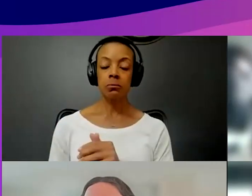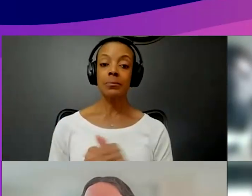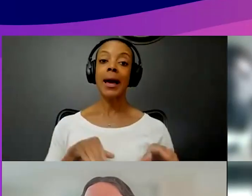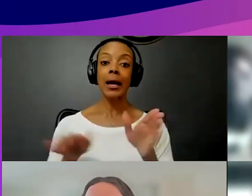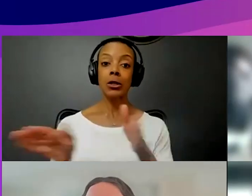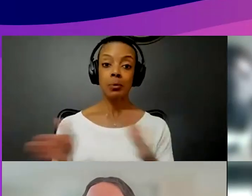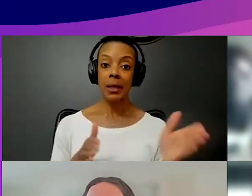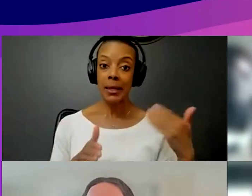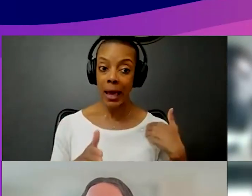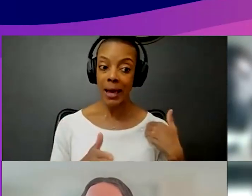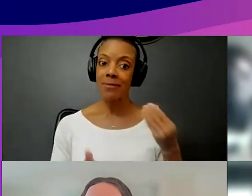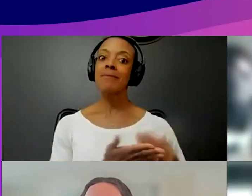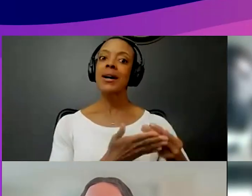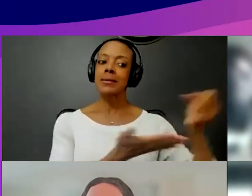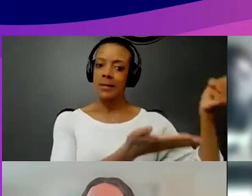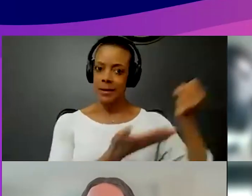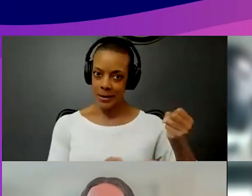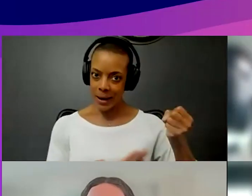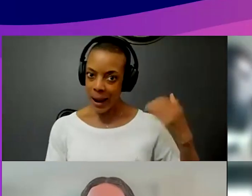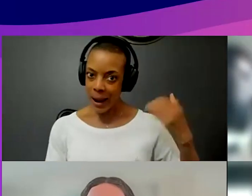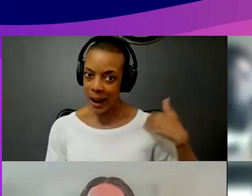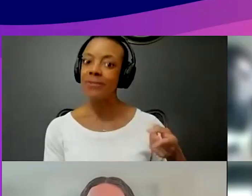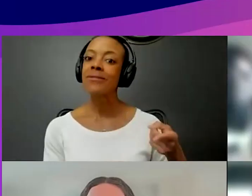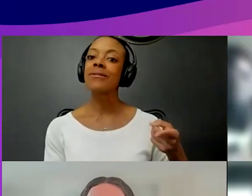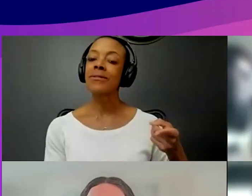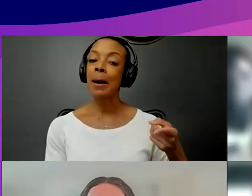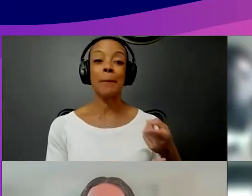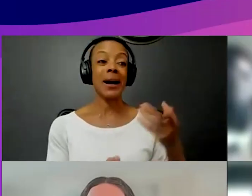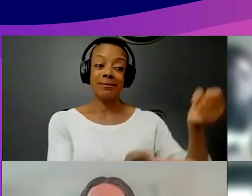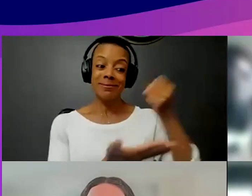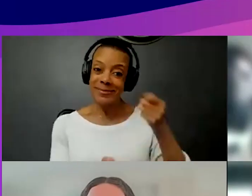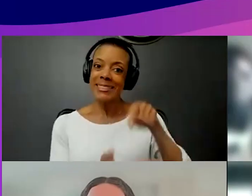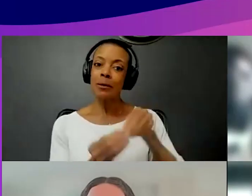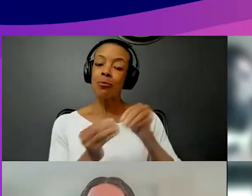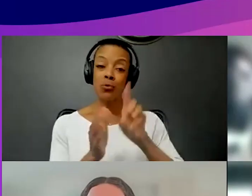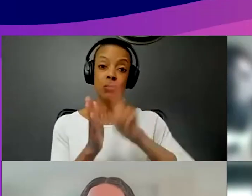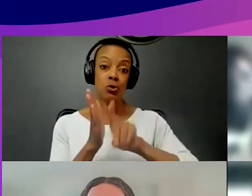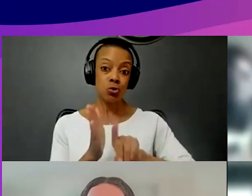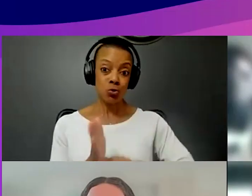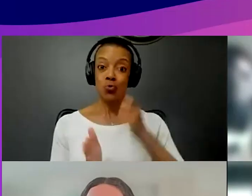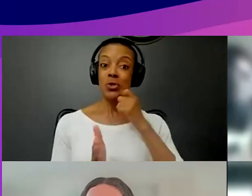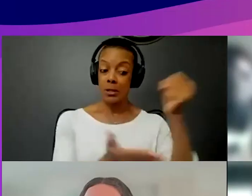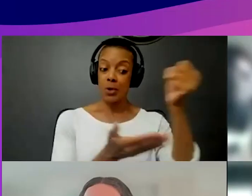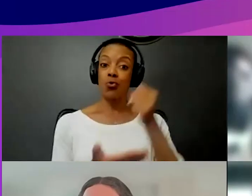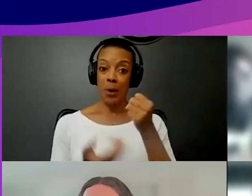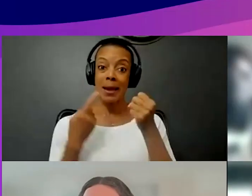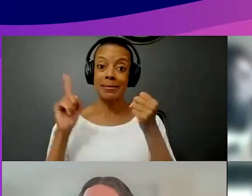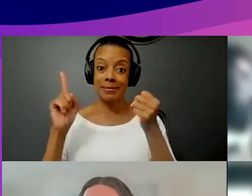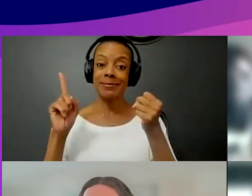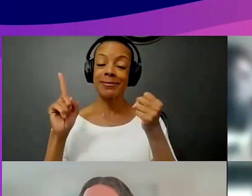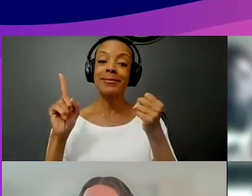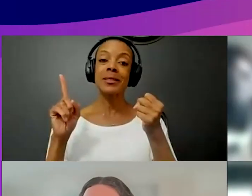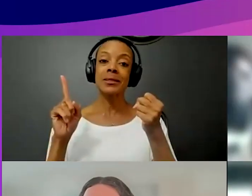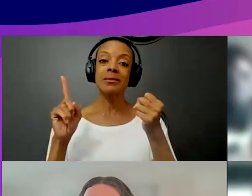have funding. But there is also a need for funding for research. We actually just got a grant for